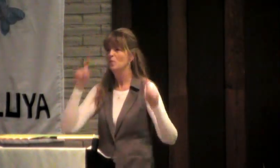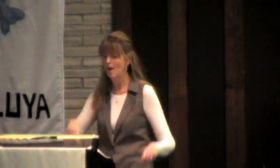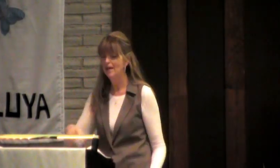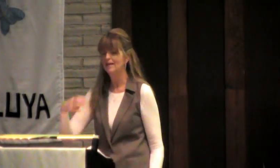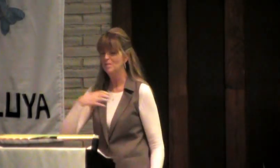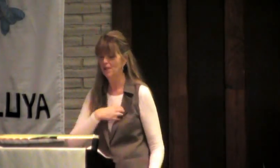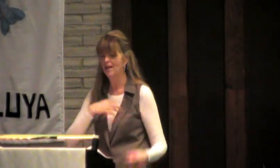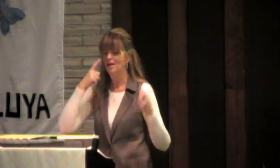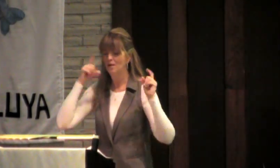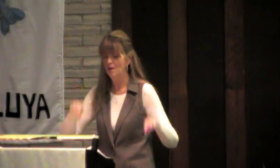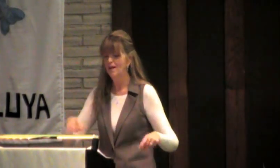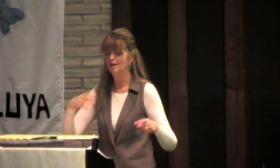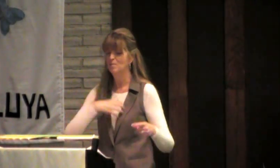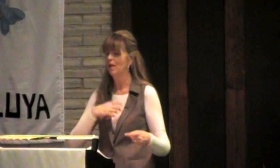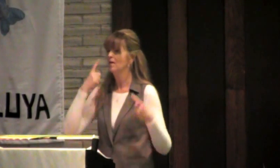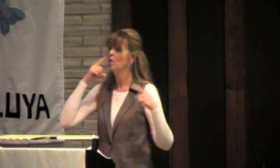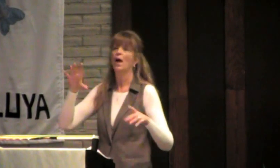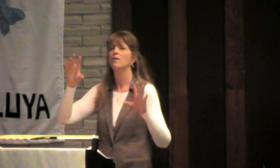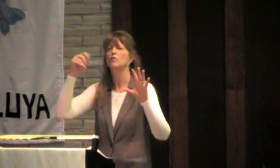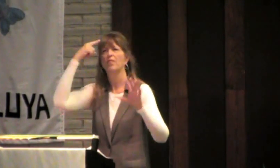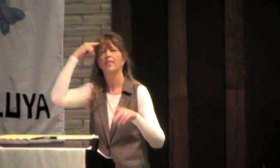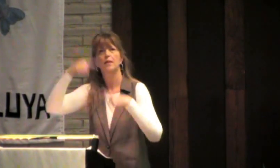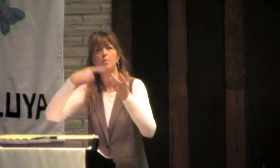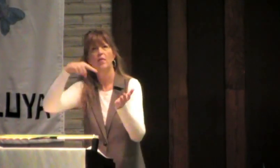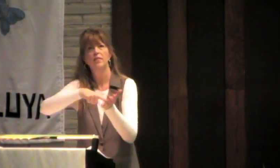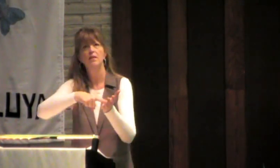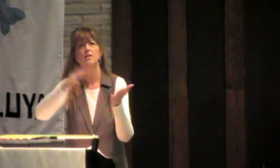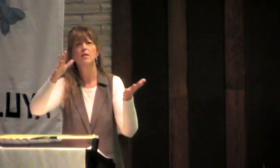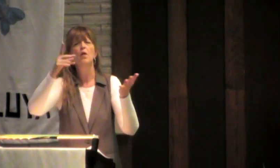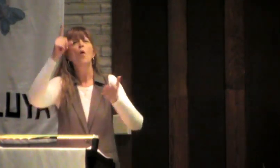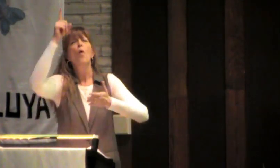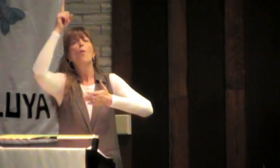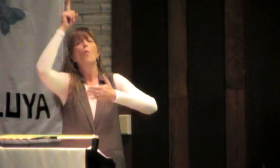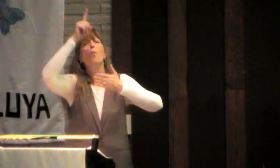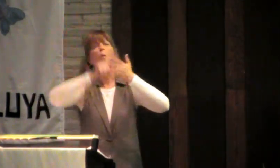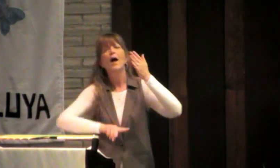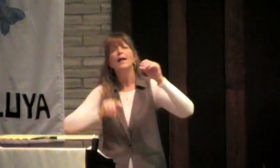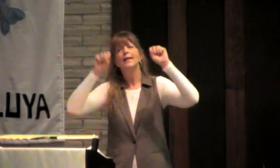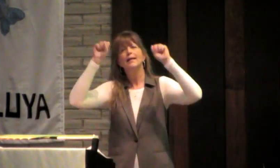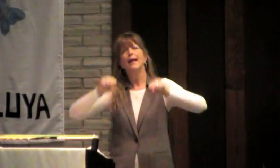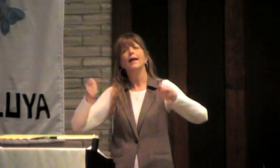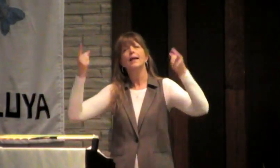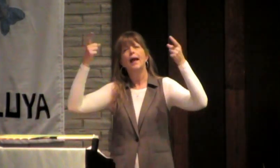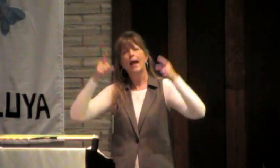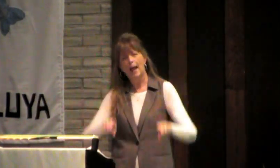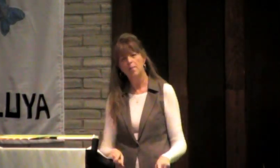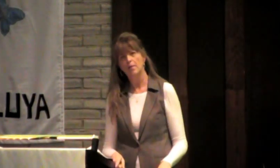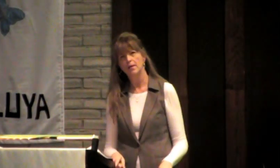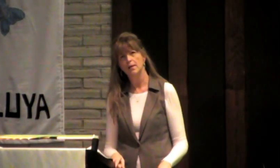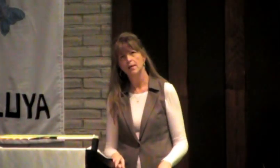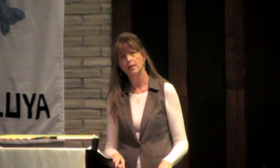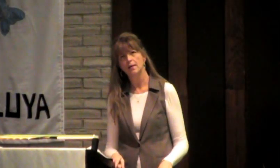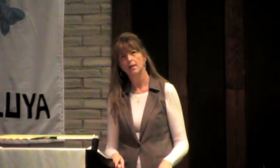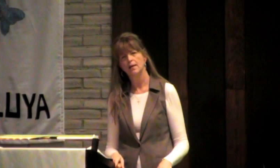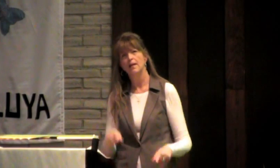to complain and to whine and cry. And so I want you to think about this. What would